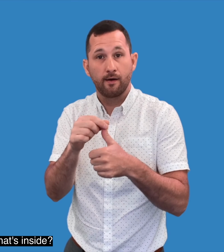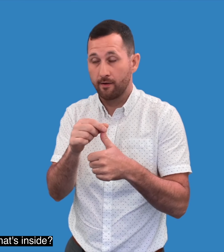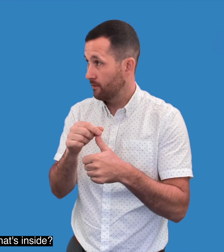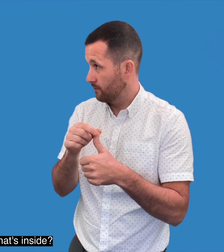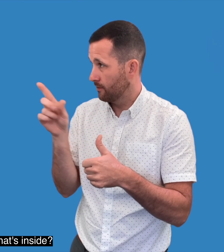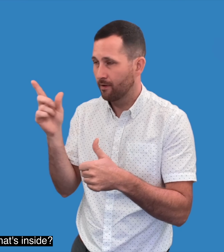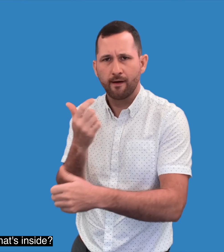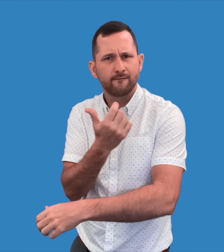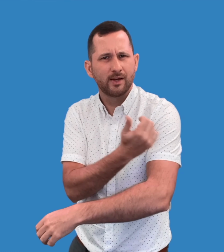What's inside?